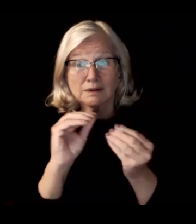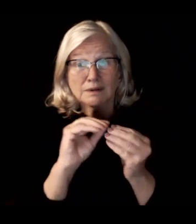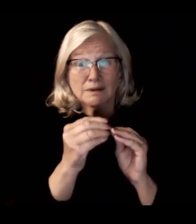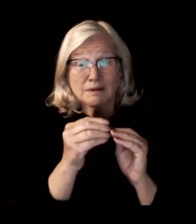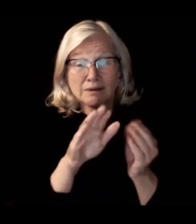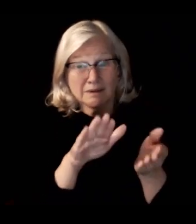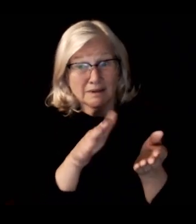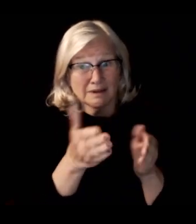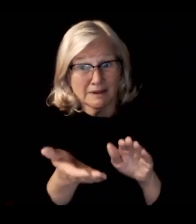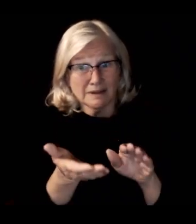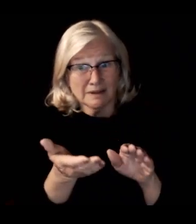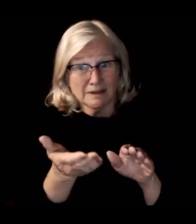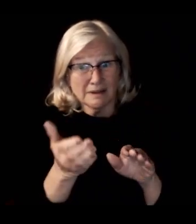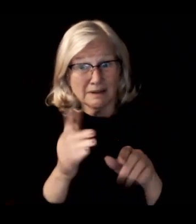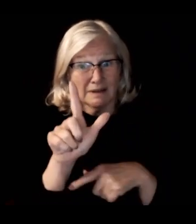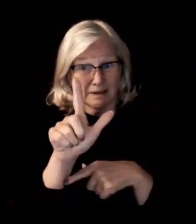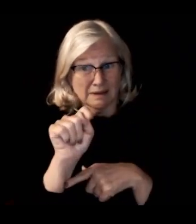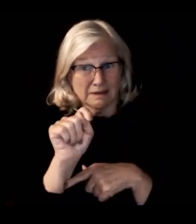is at